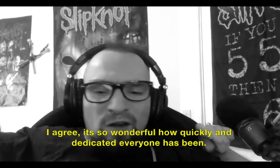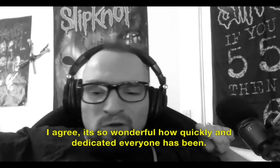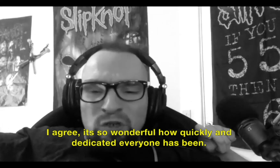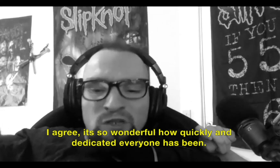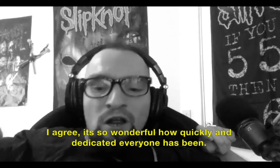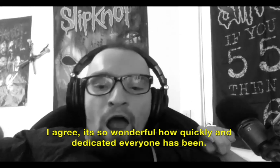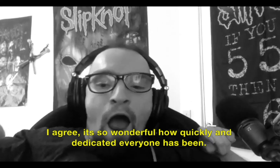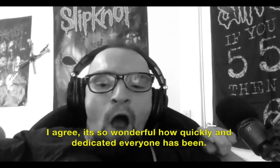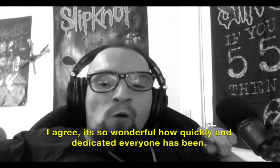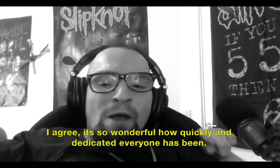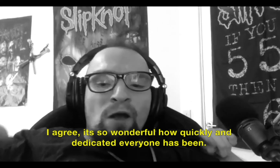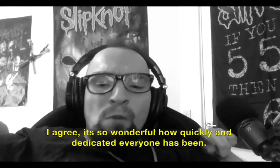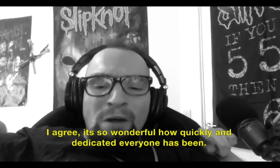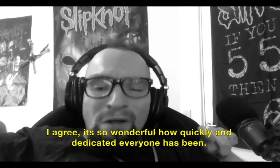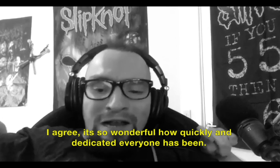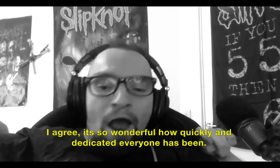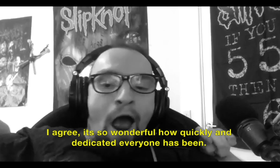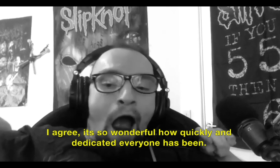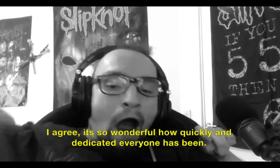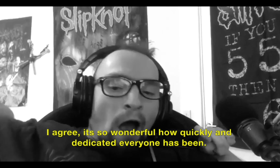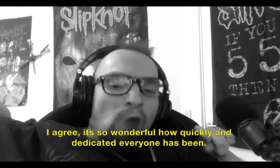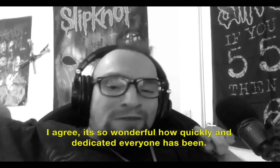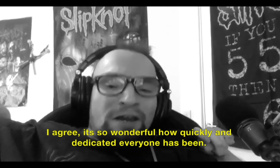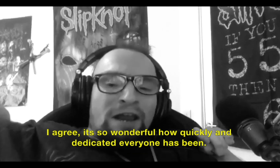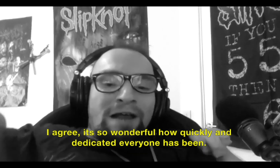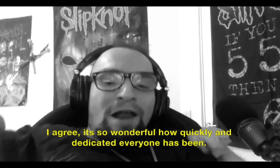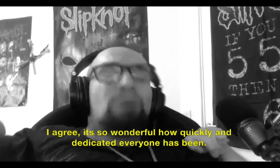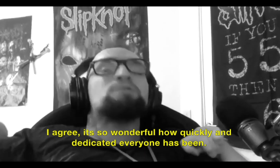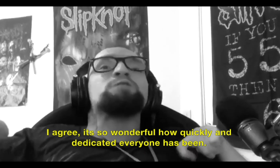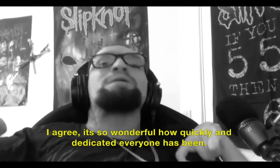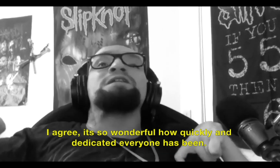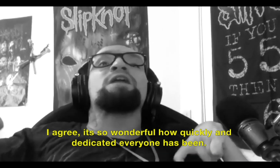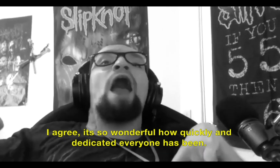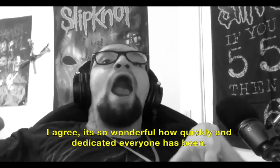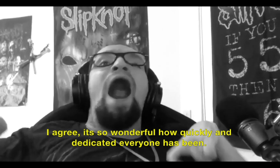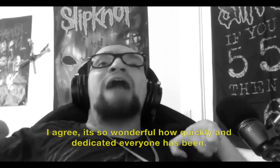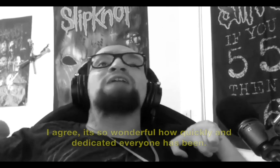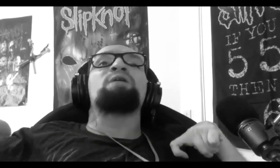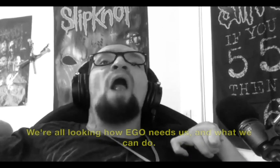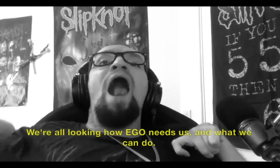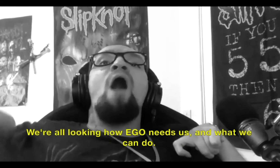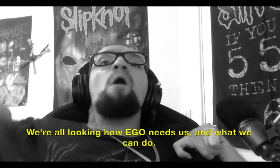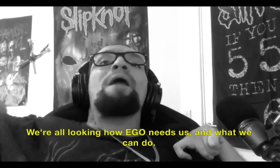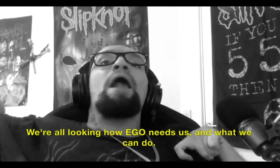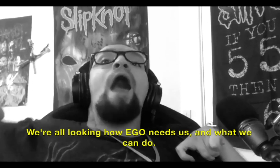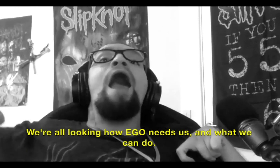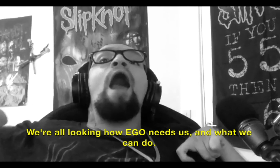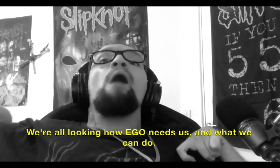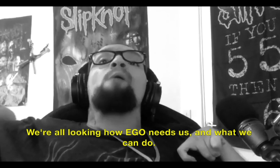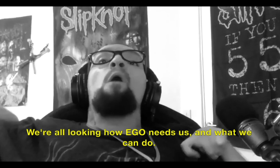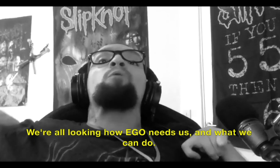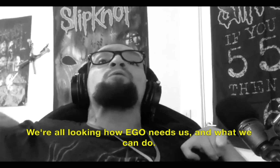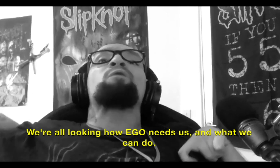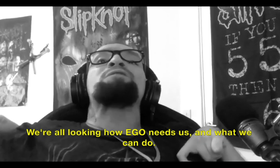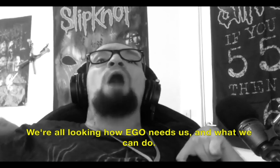to just how quickly and how dedicated everyone's been to kind of, okay,